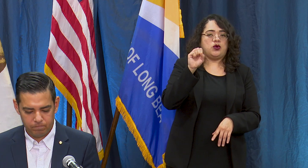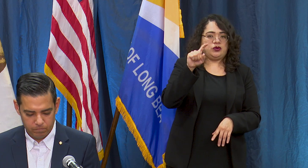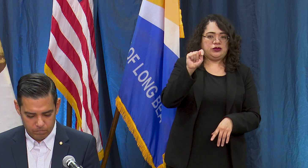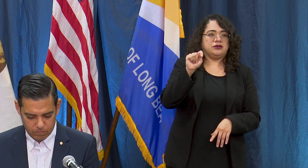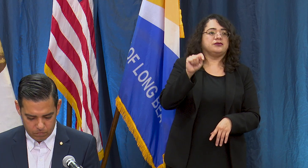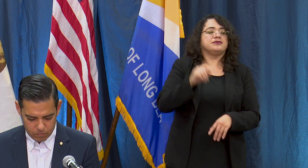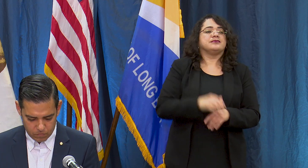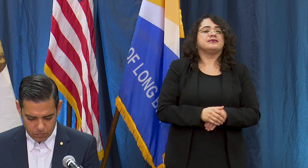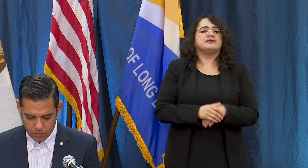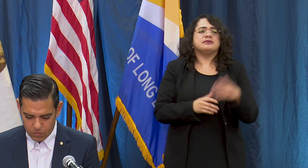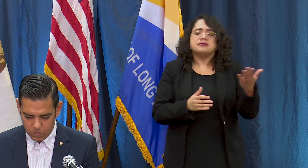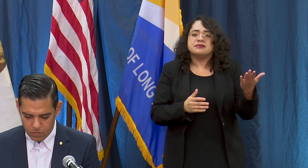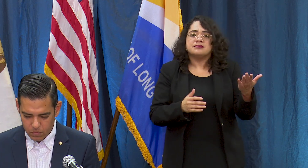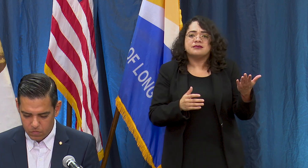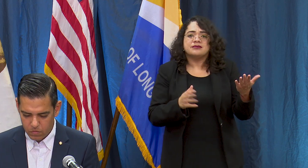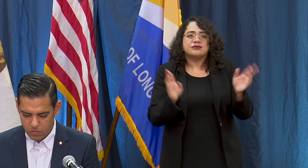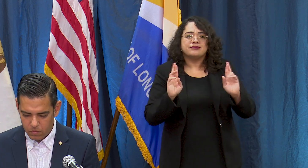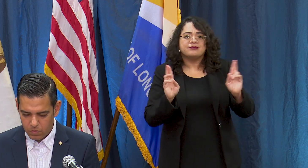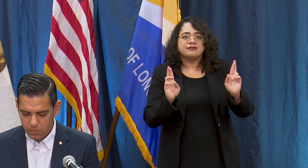Valerie?